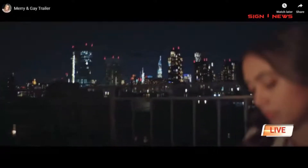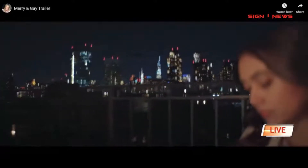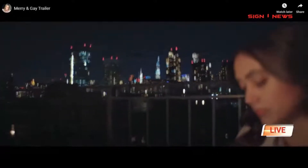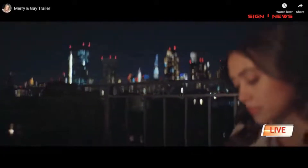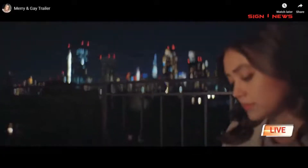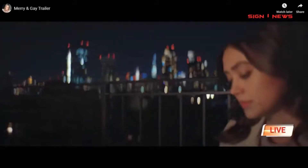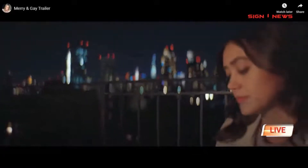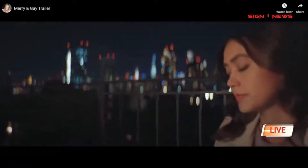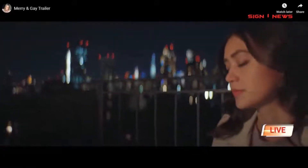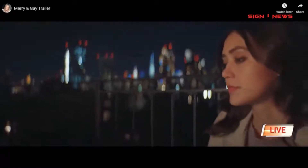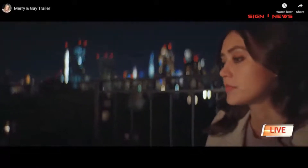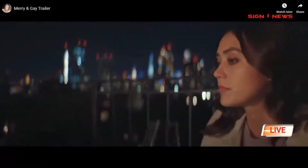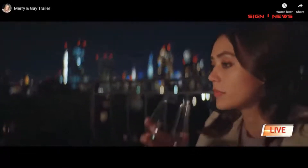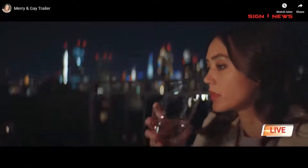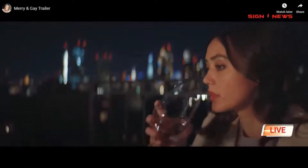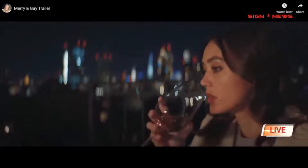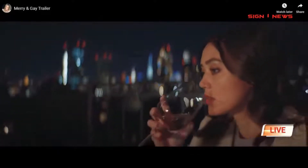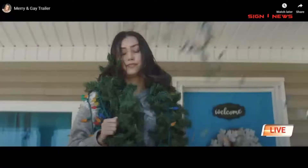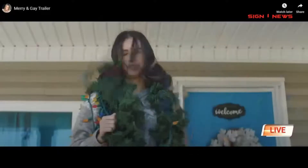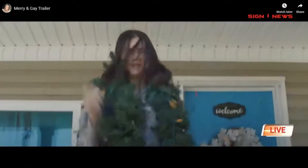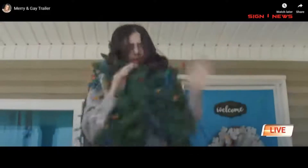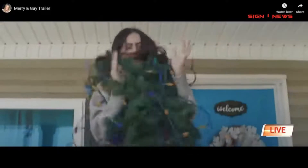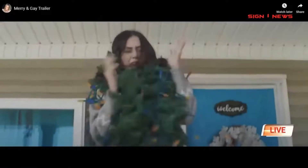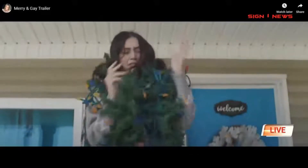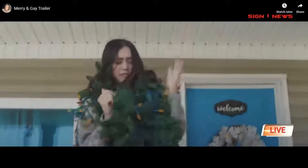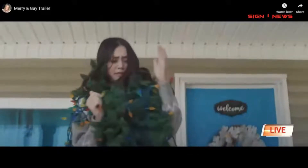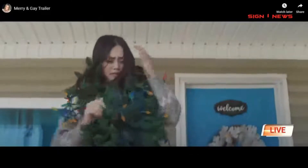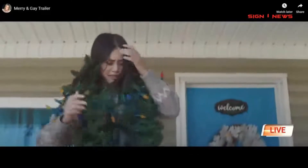You are a Broadway star.